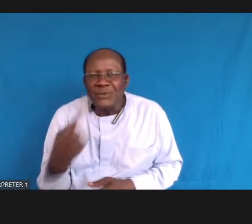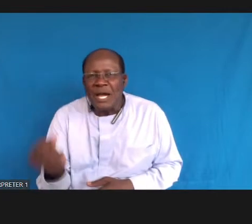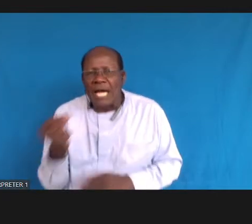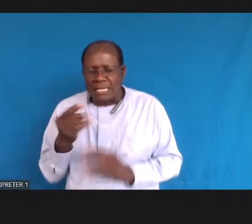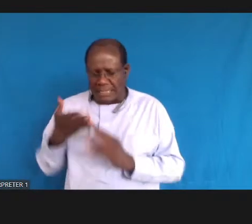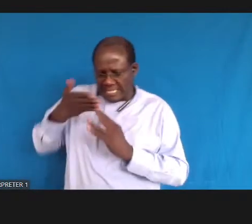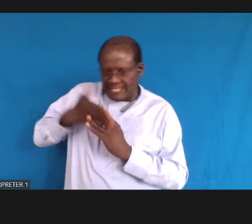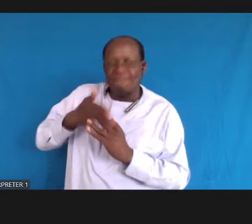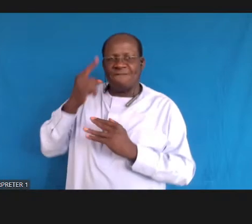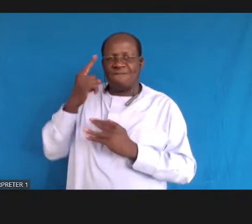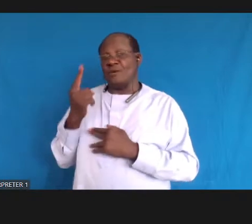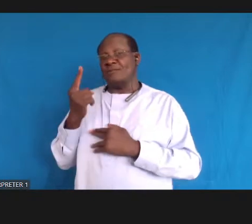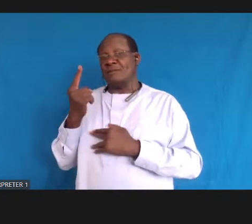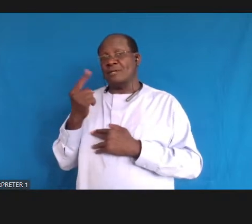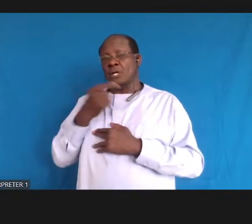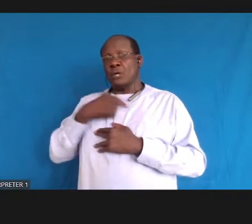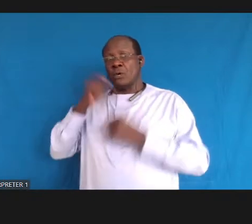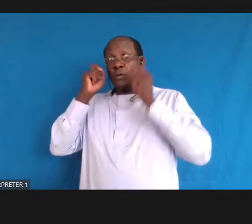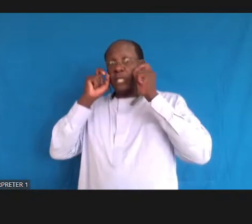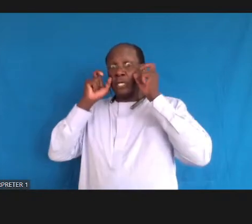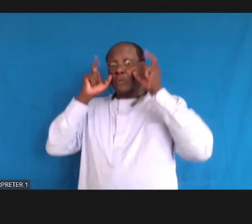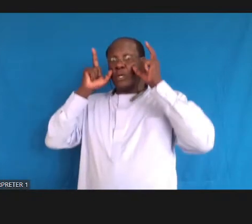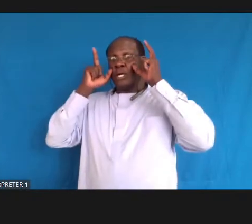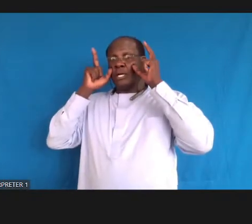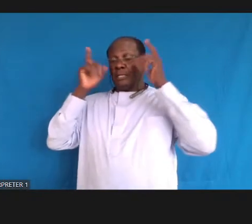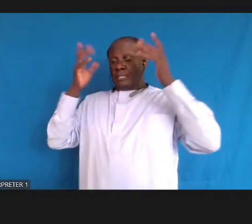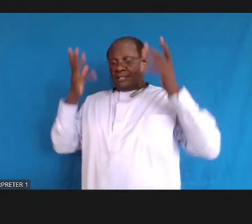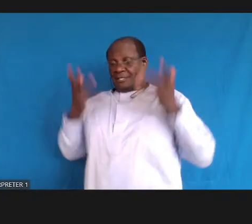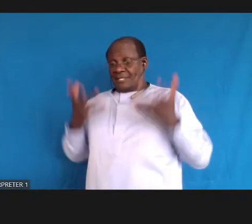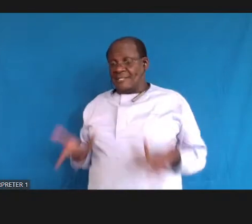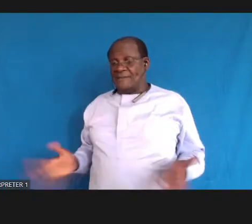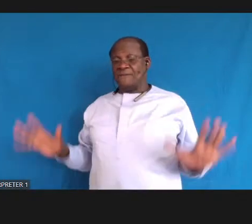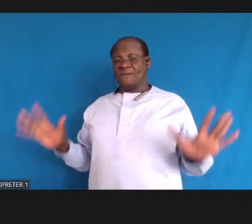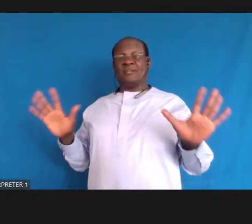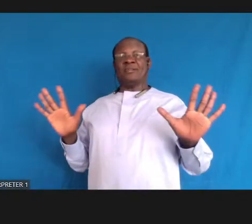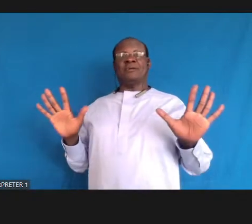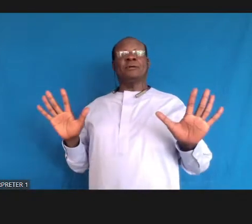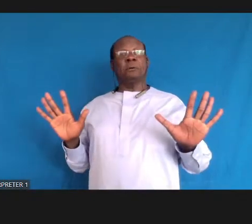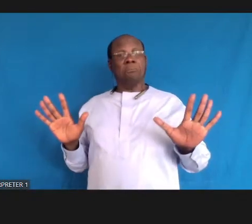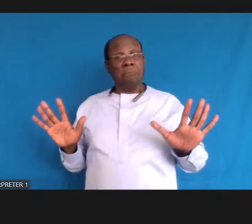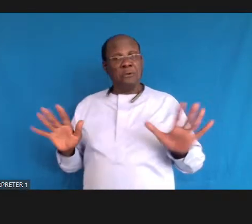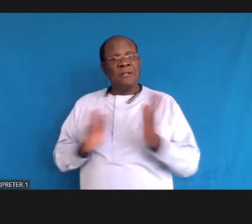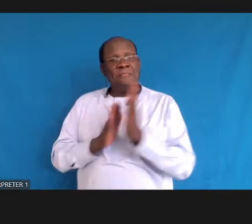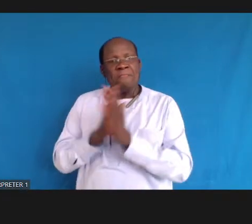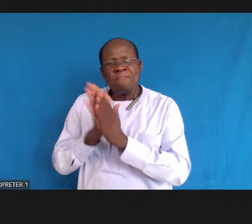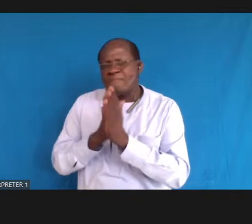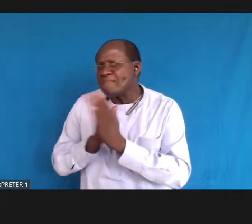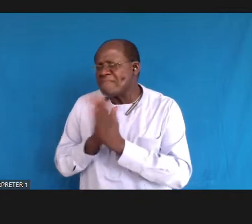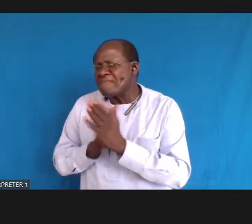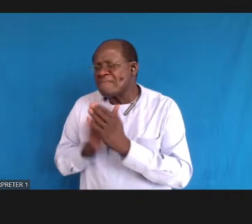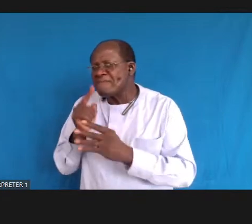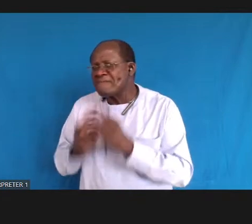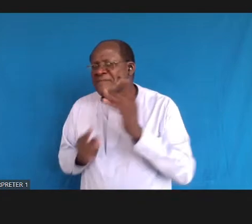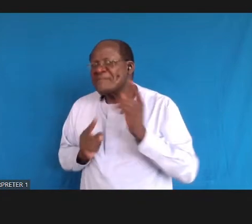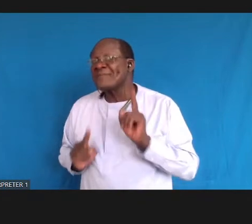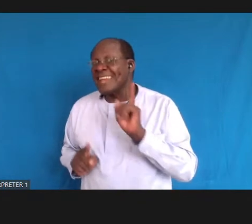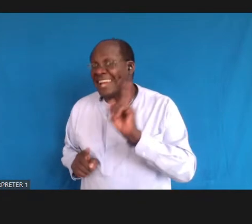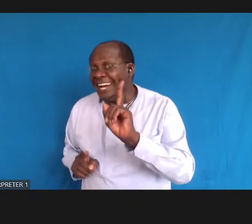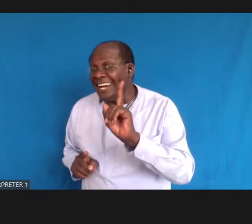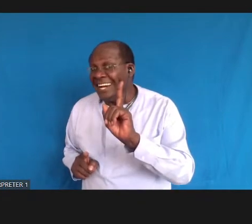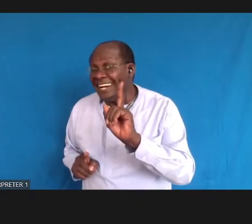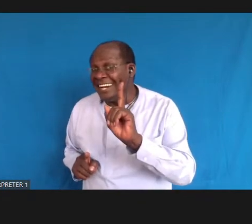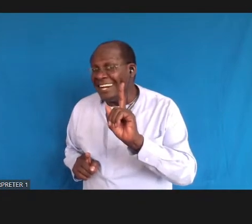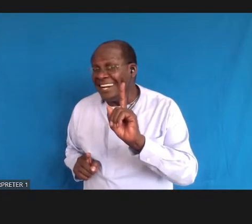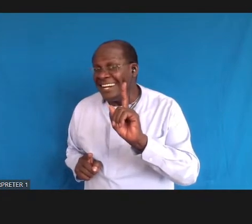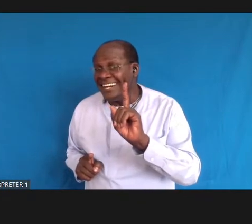that the data about female genital mutilation is that it is prevalent in the local level. That is, it